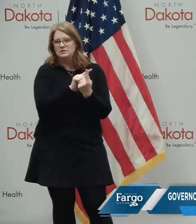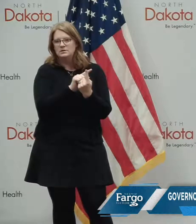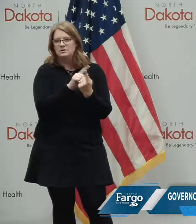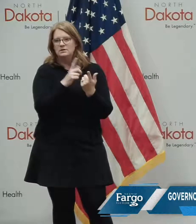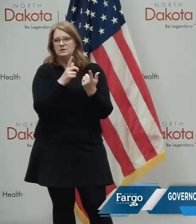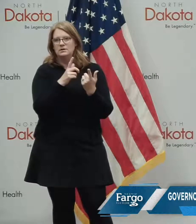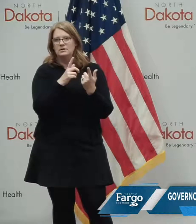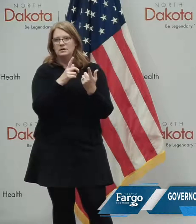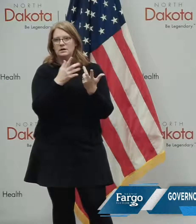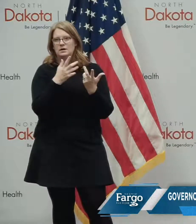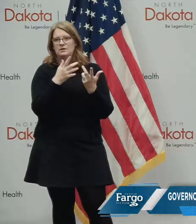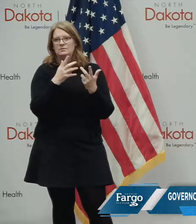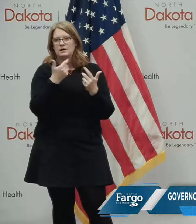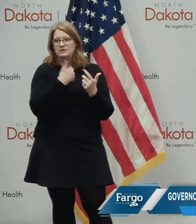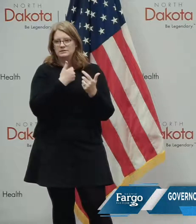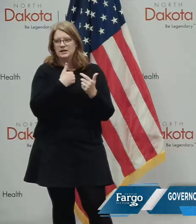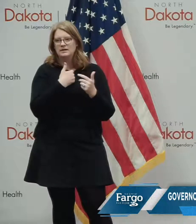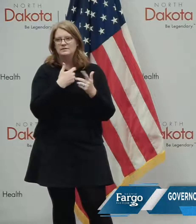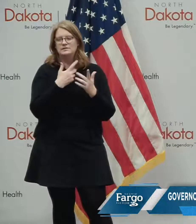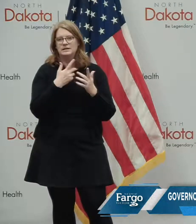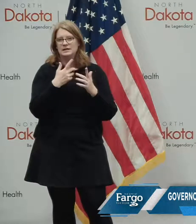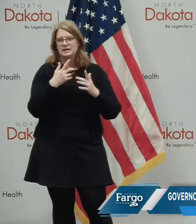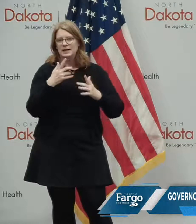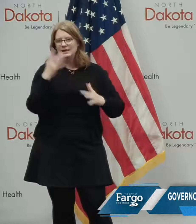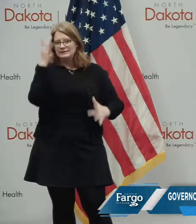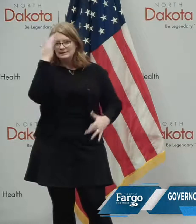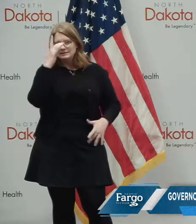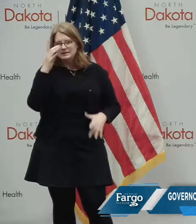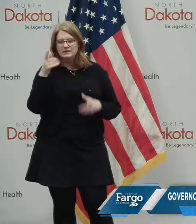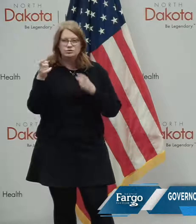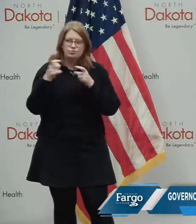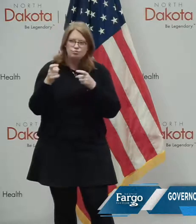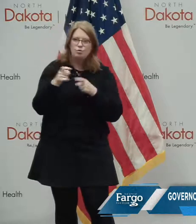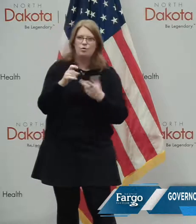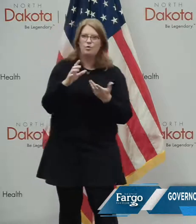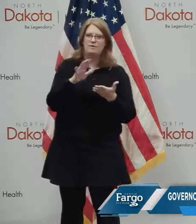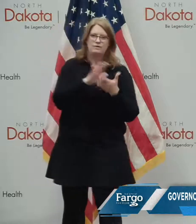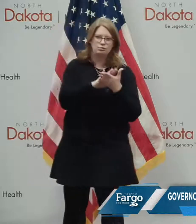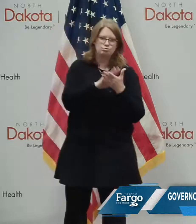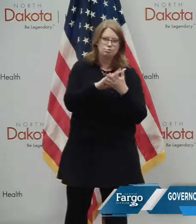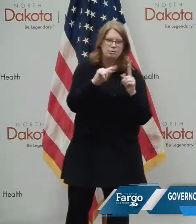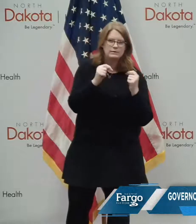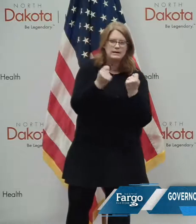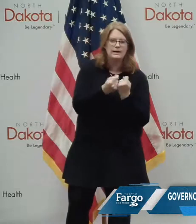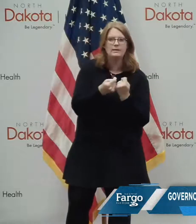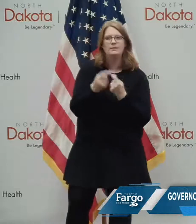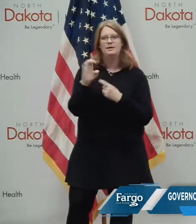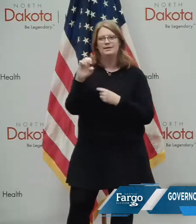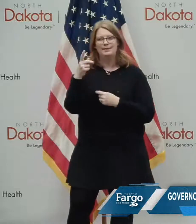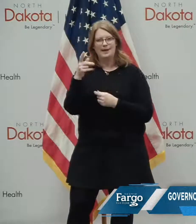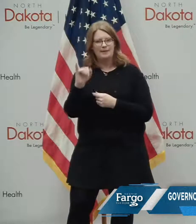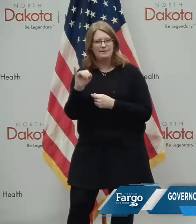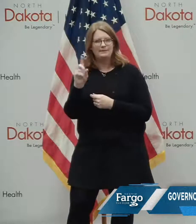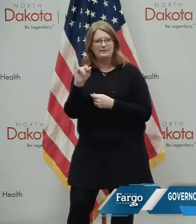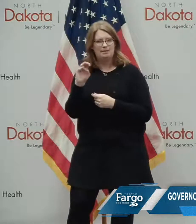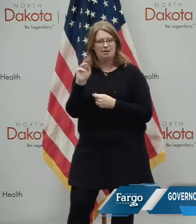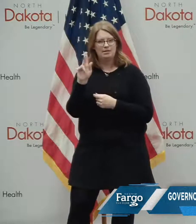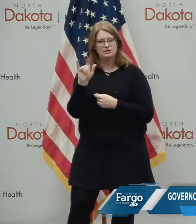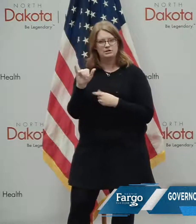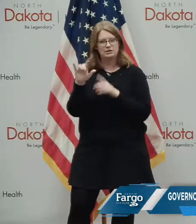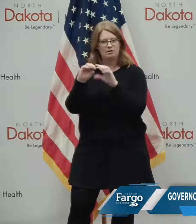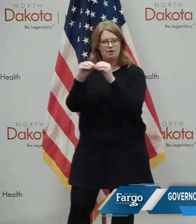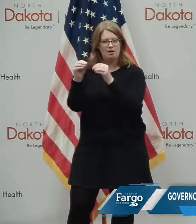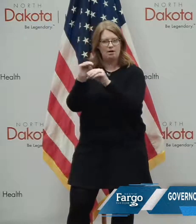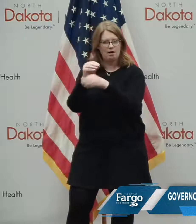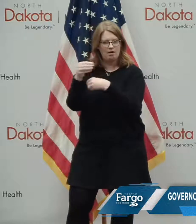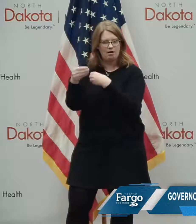disease control, from the state epi office, from our school team, and consulting with some of